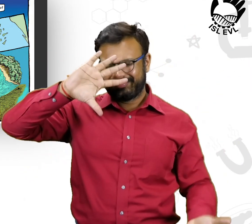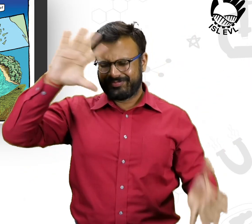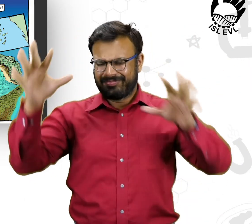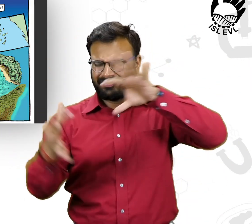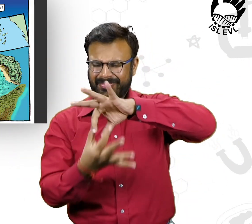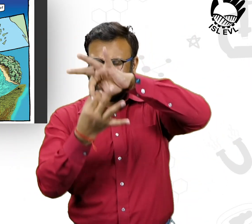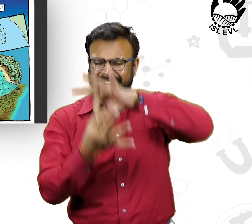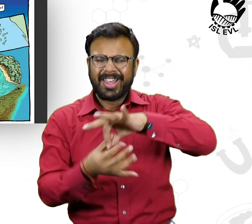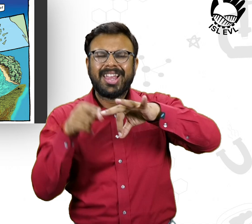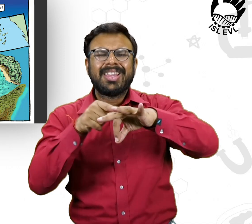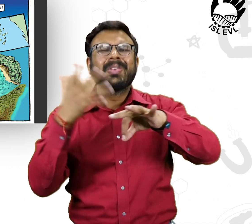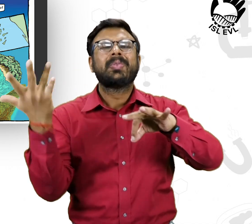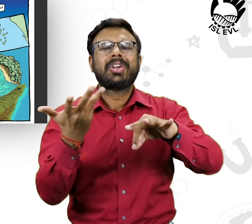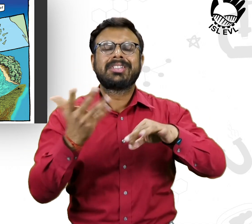What is a fragile ecosystem?